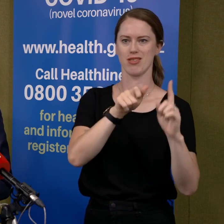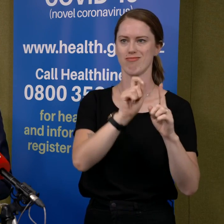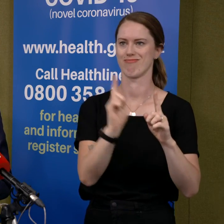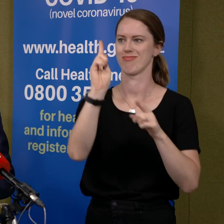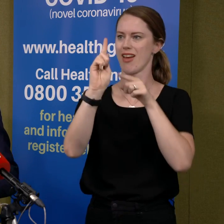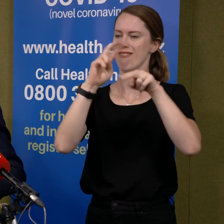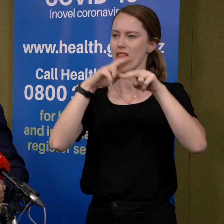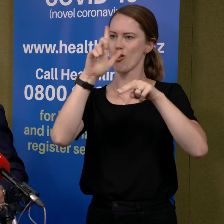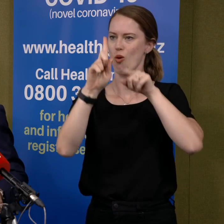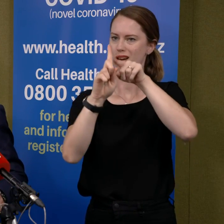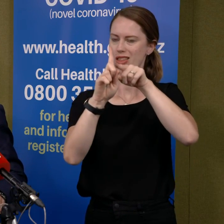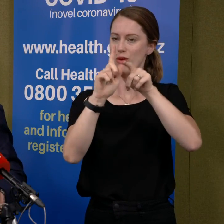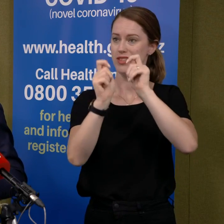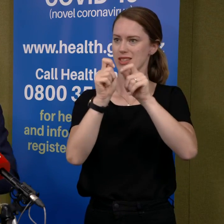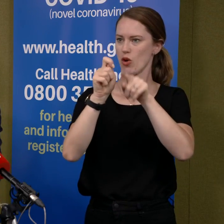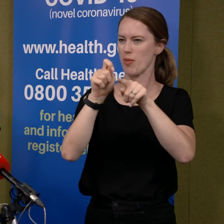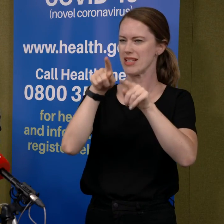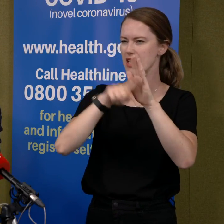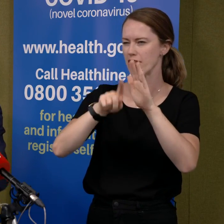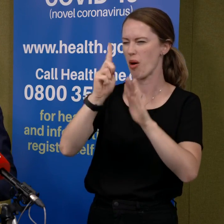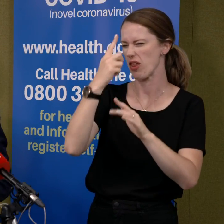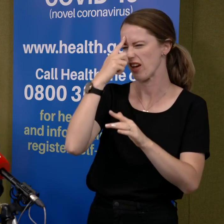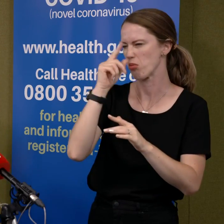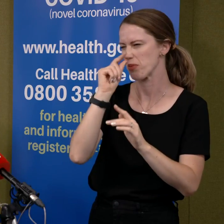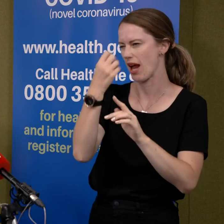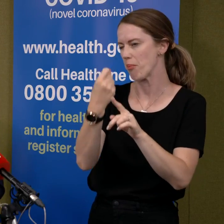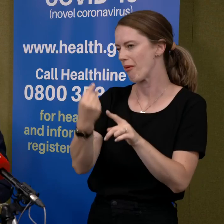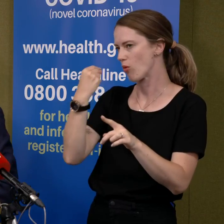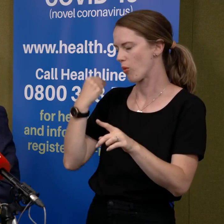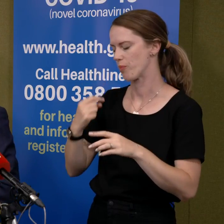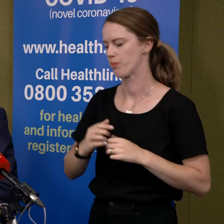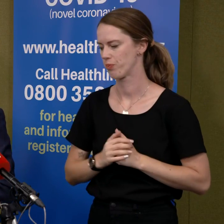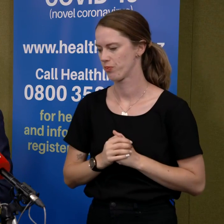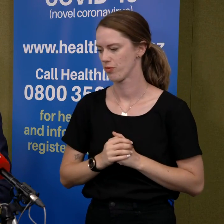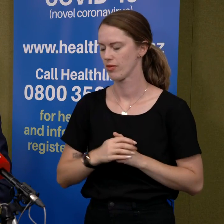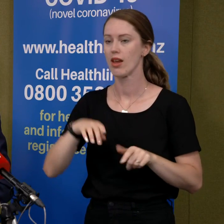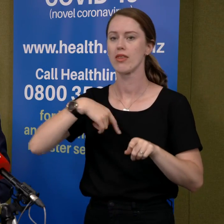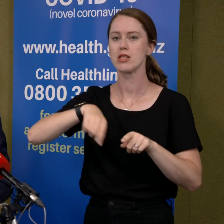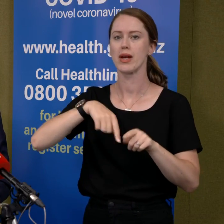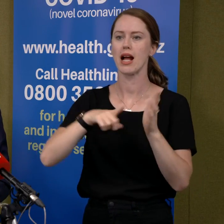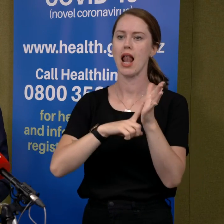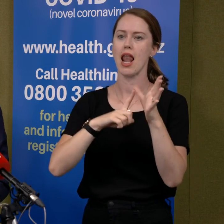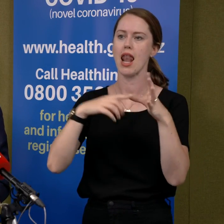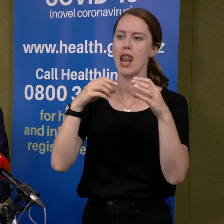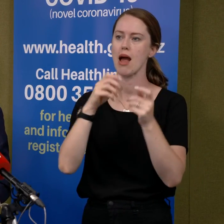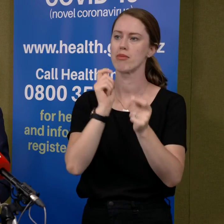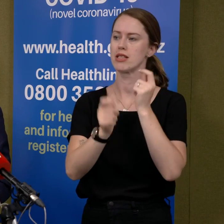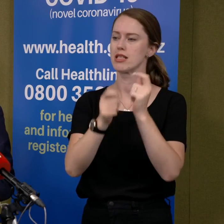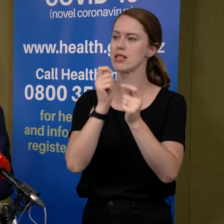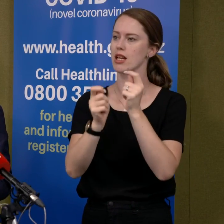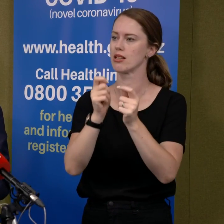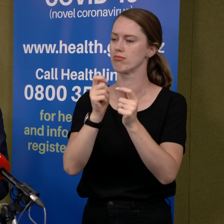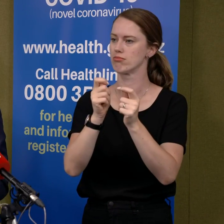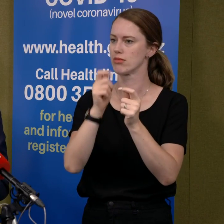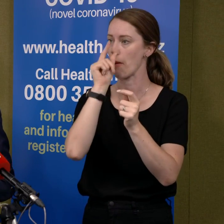test was negative. This week, our laboratory testing capacity will increase